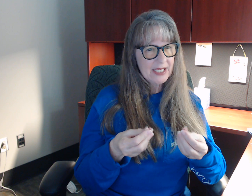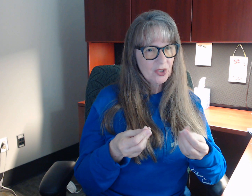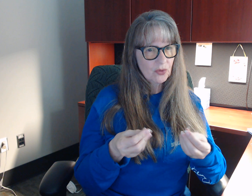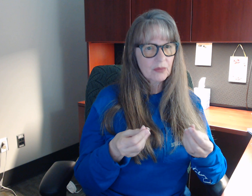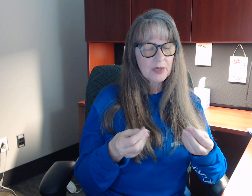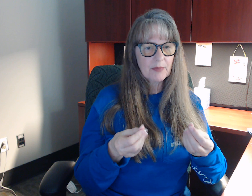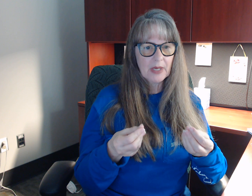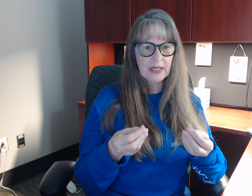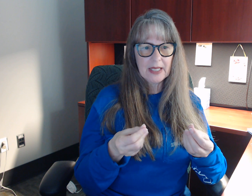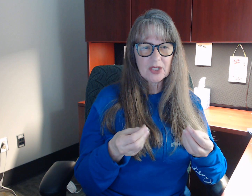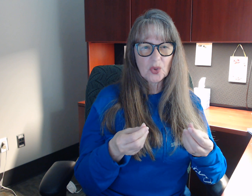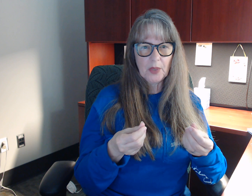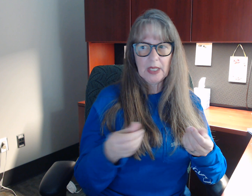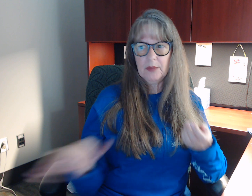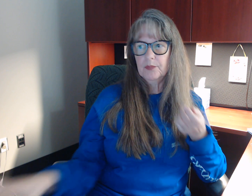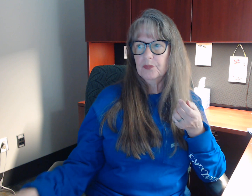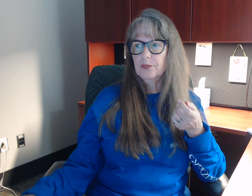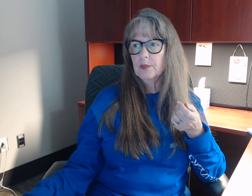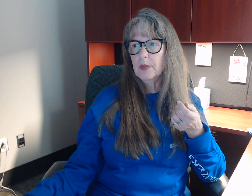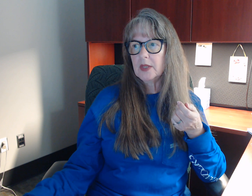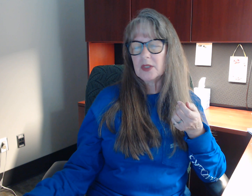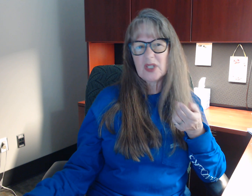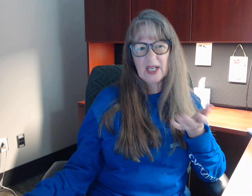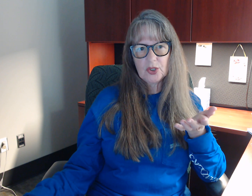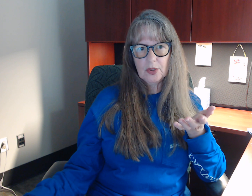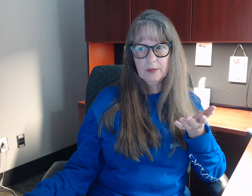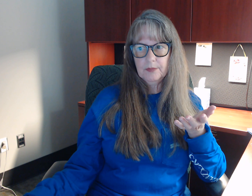or something like that. It's gritty because it's texture.